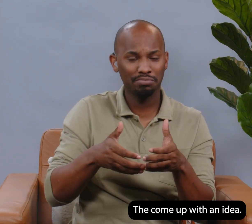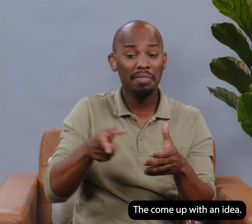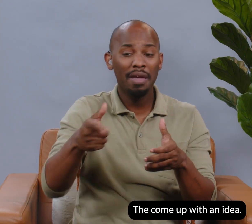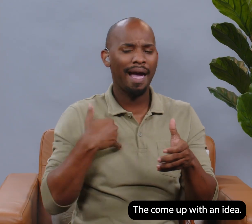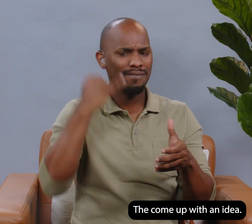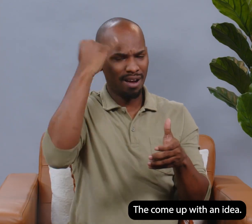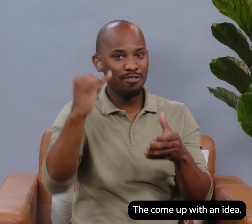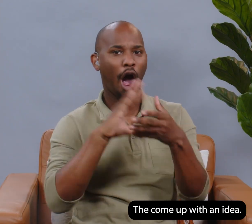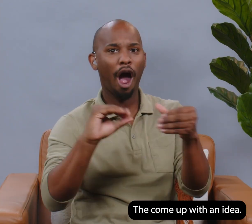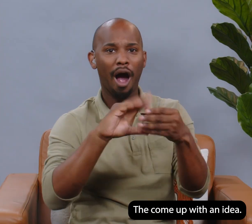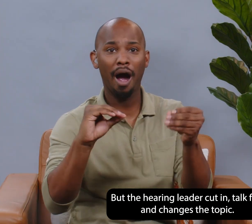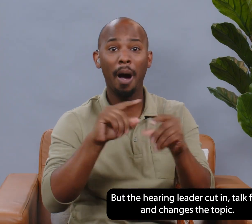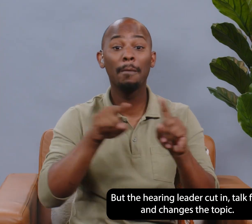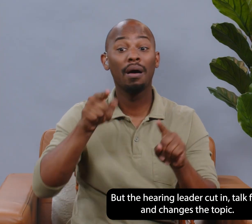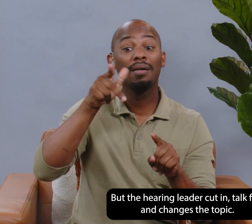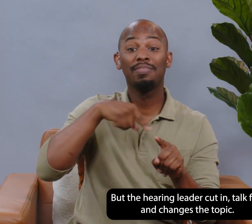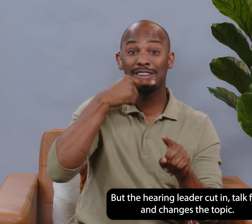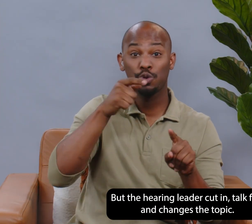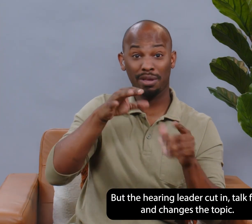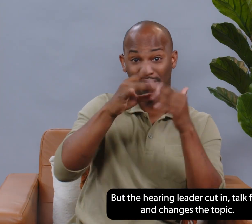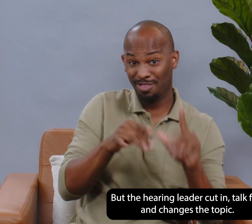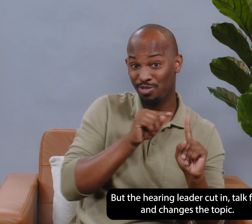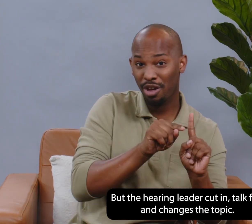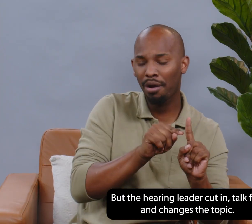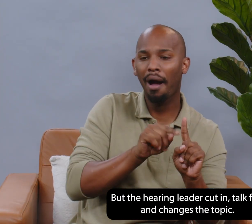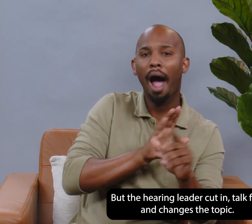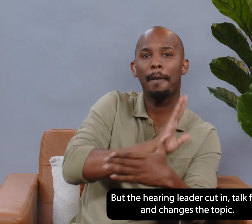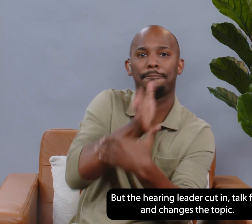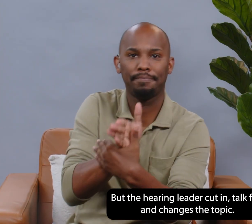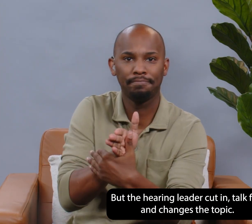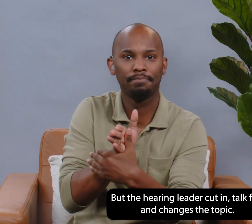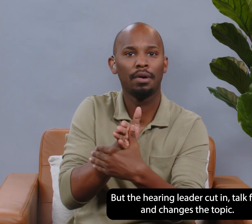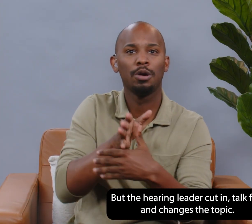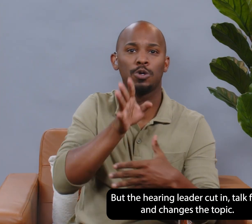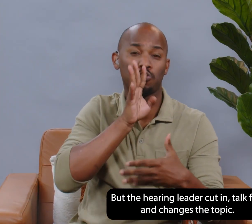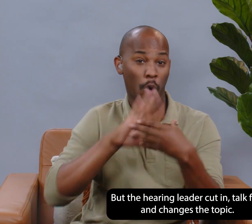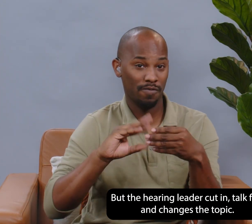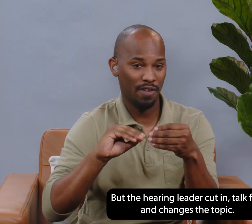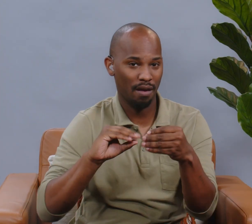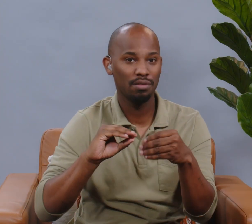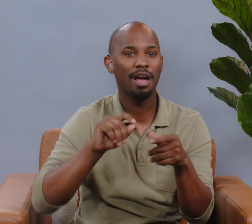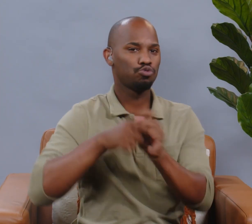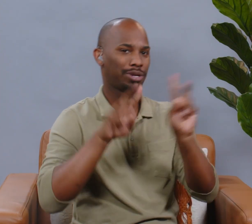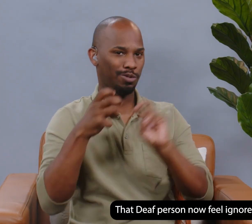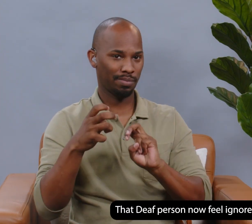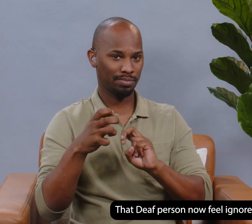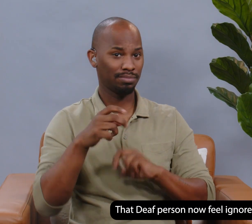They come up with an idea, but the hearing leader cuts in, talks fast, and changes the topic. That deaf